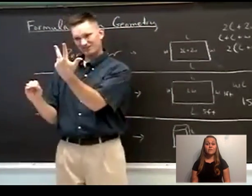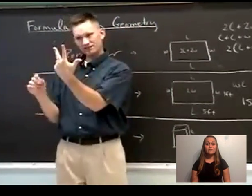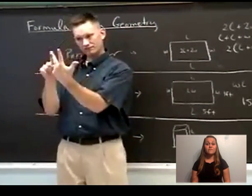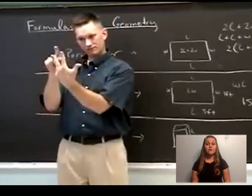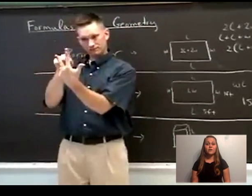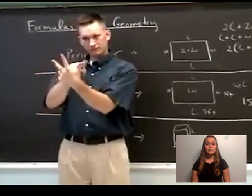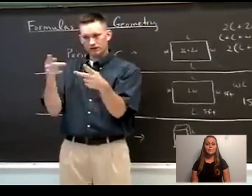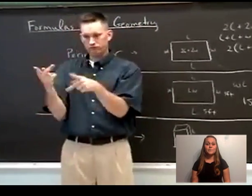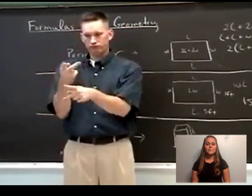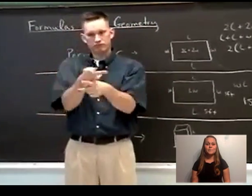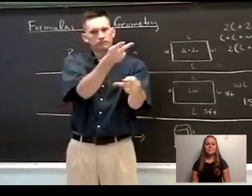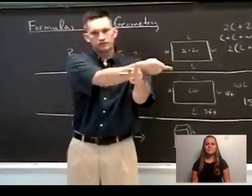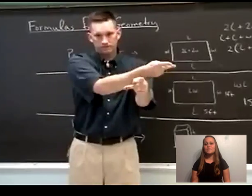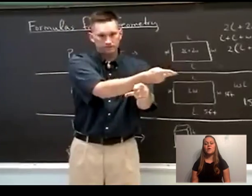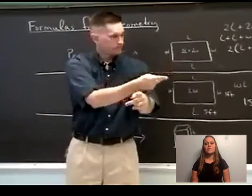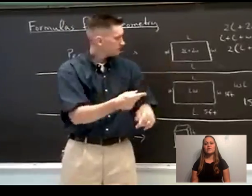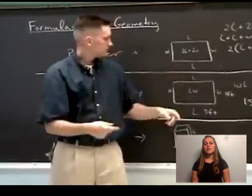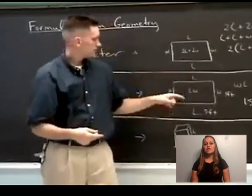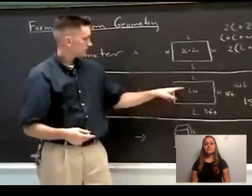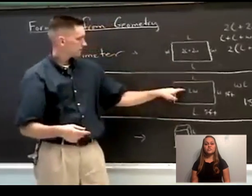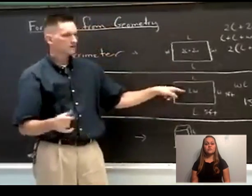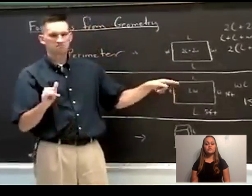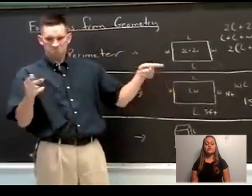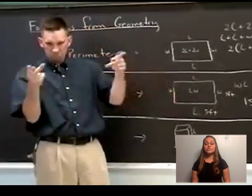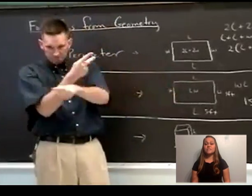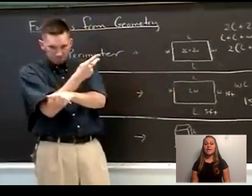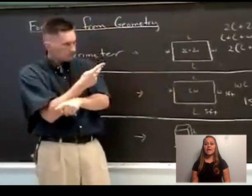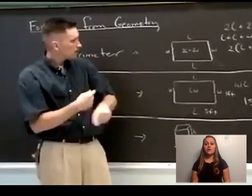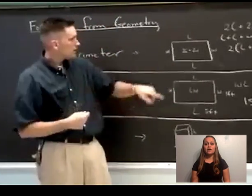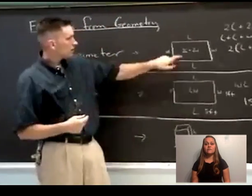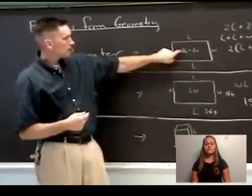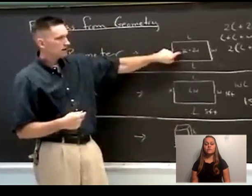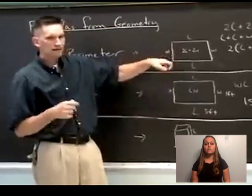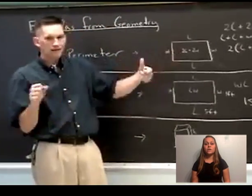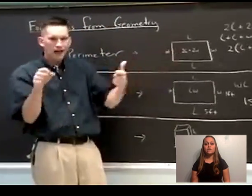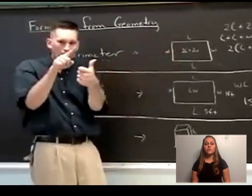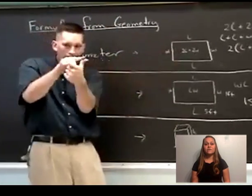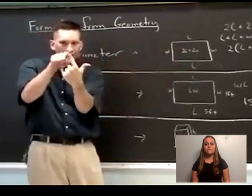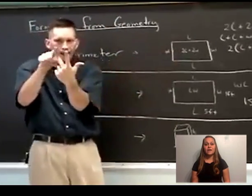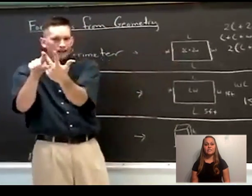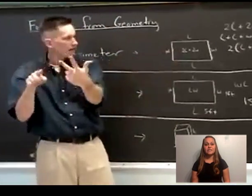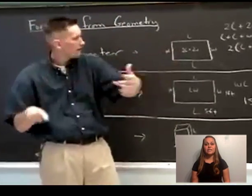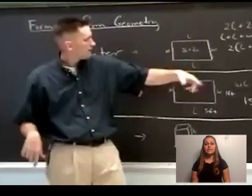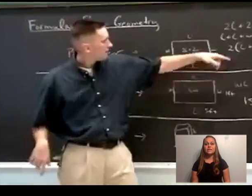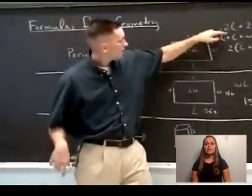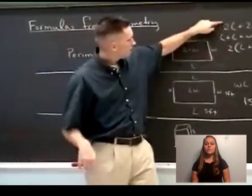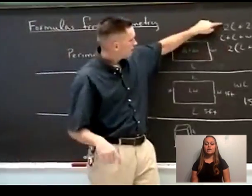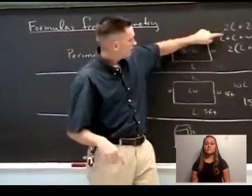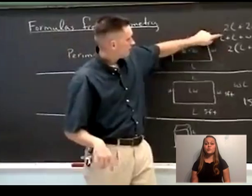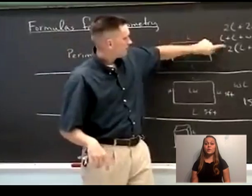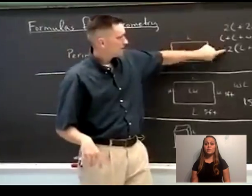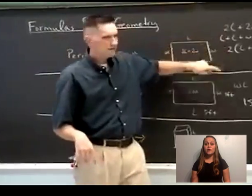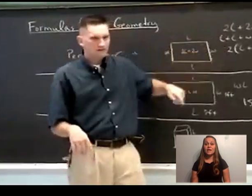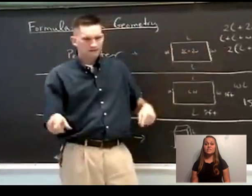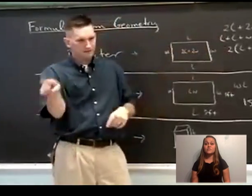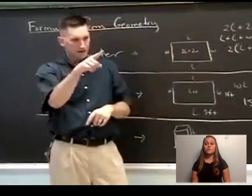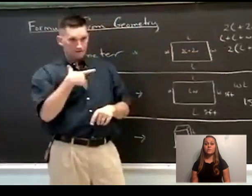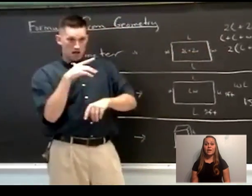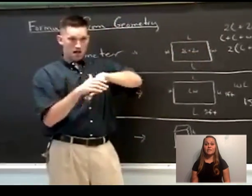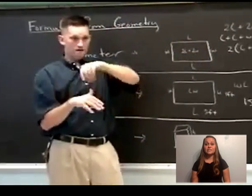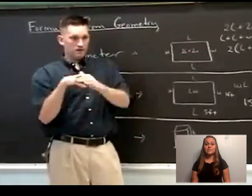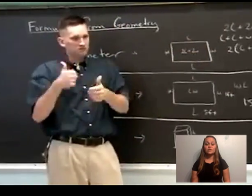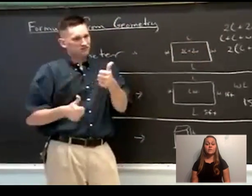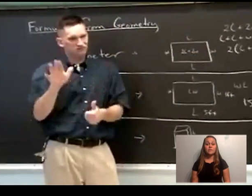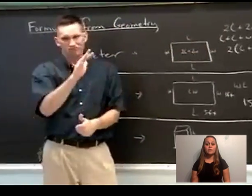other way to find volume? No, just those three. Just like area, there's only one other way to find it. Whereas perimeter has